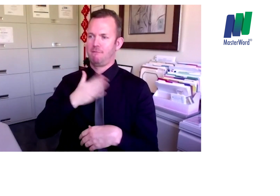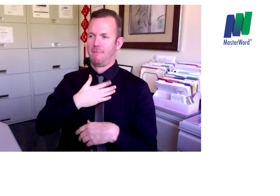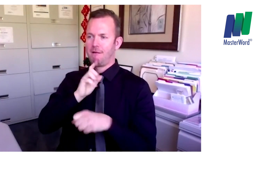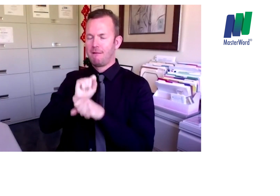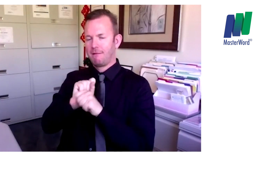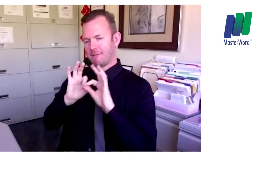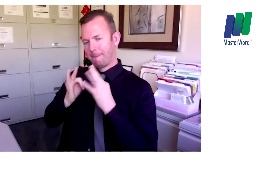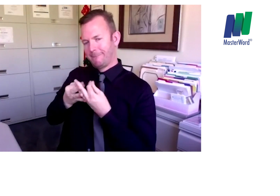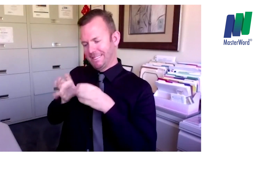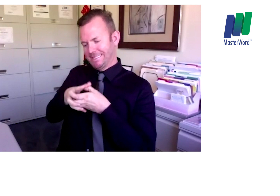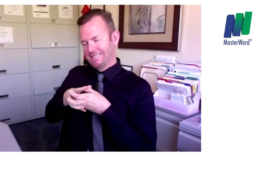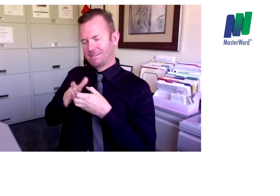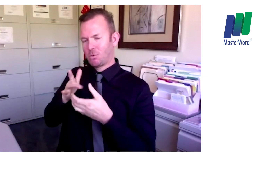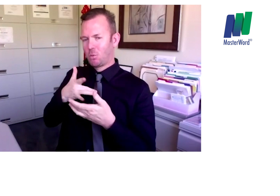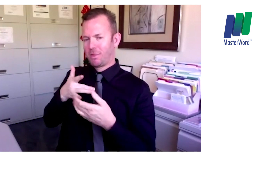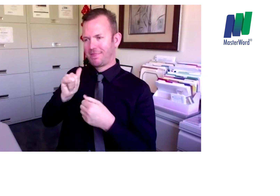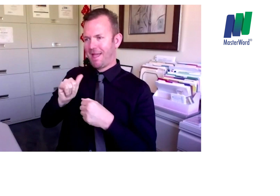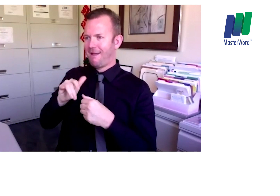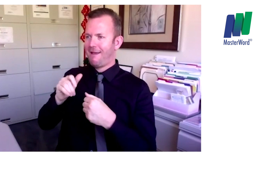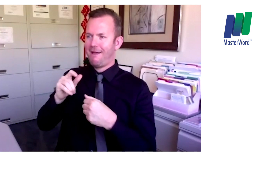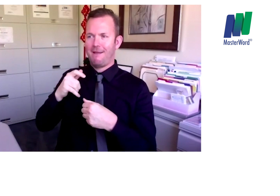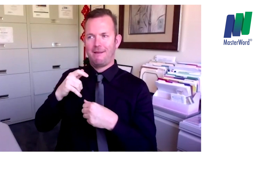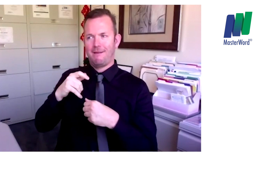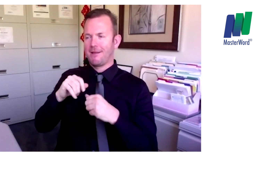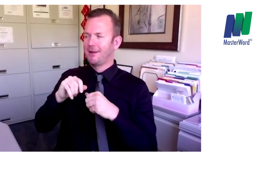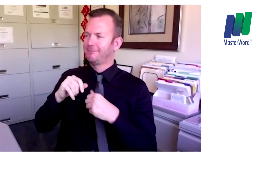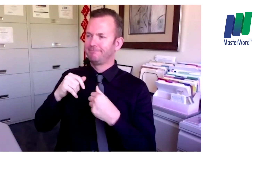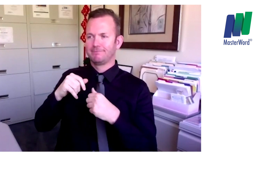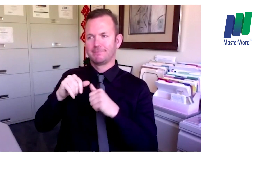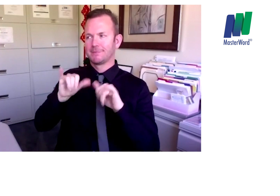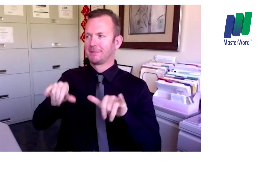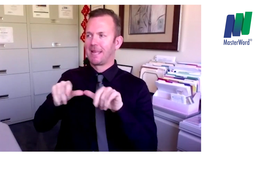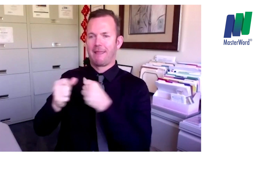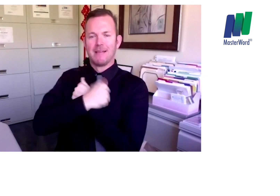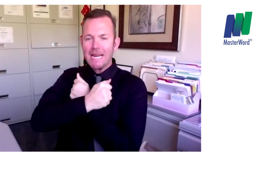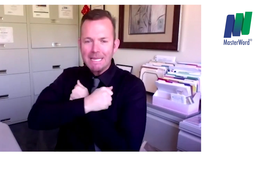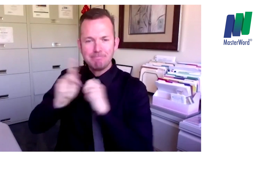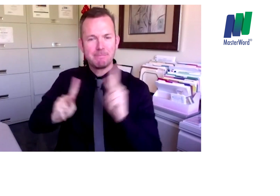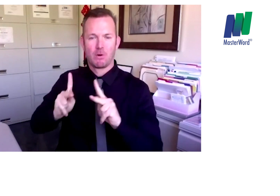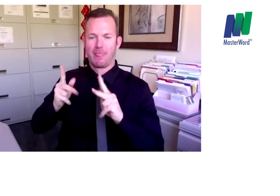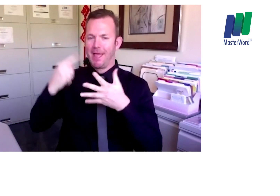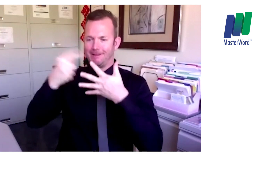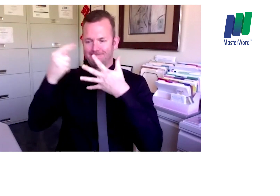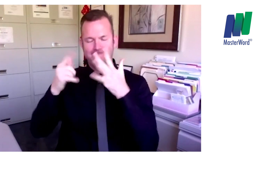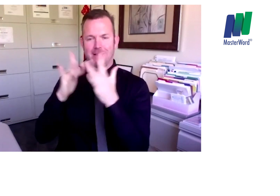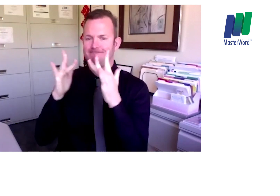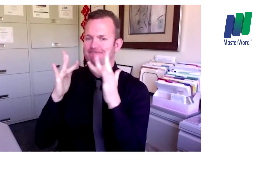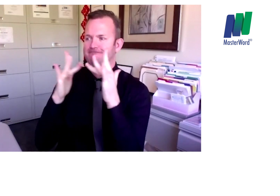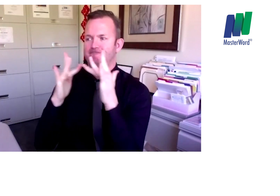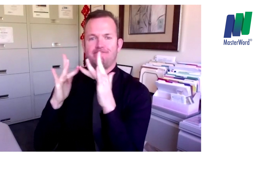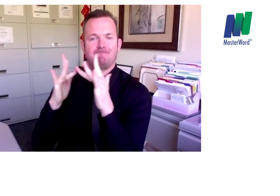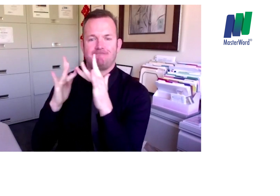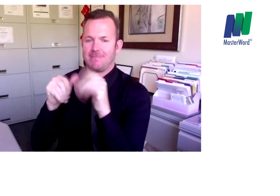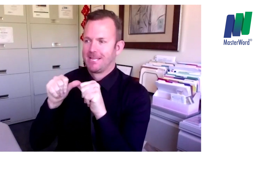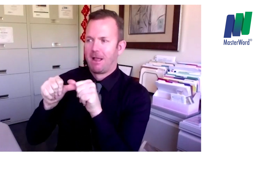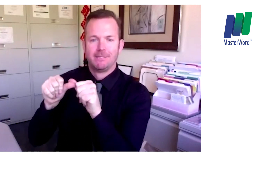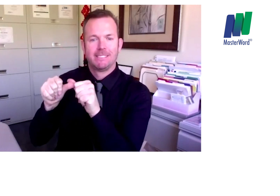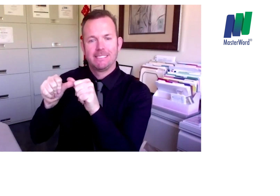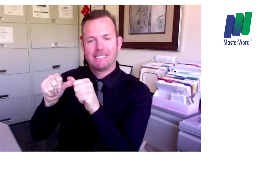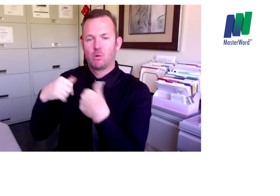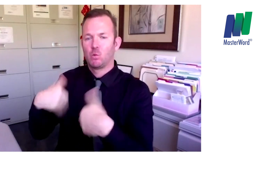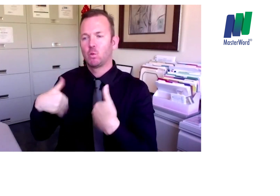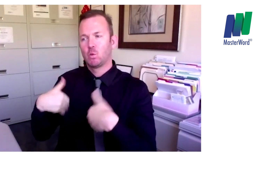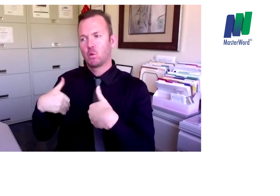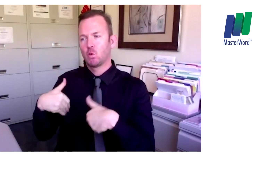visual language. The community is very collectivist in the sense that we view each other as a family. There's a lot of physical